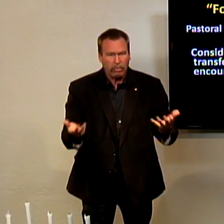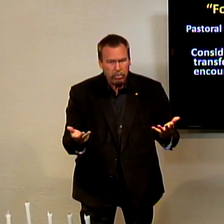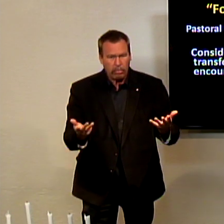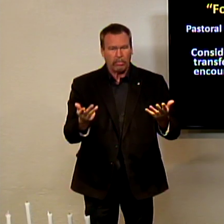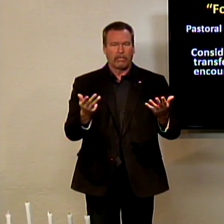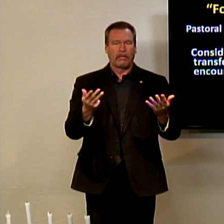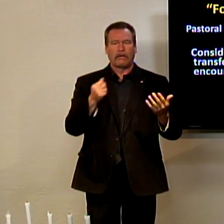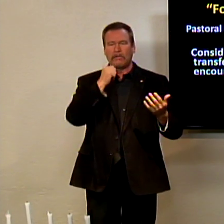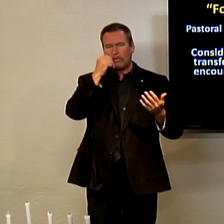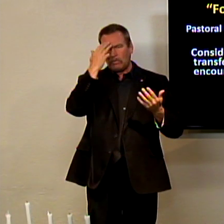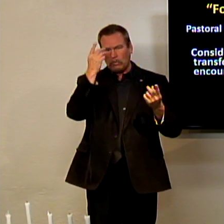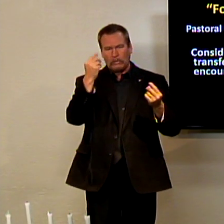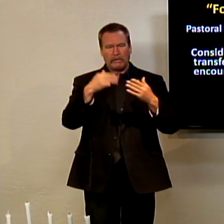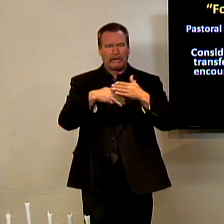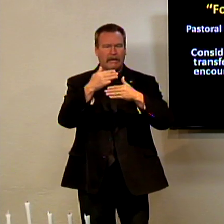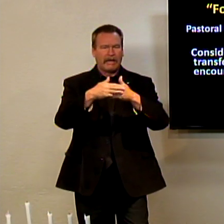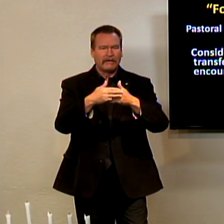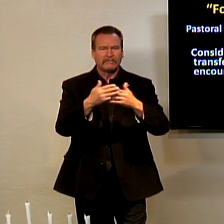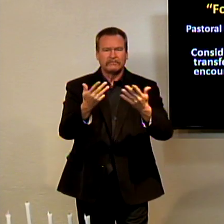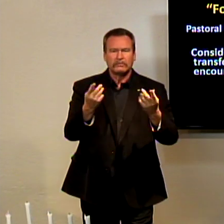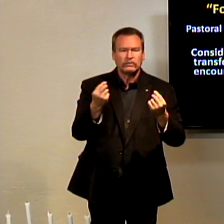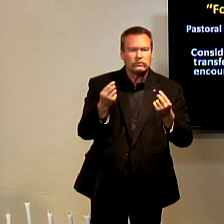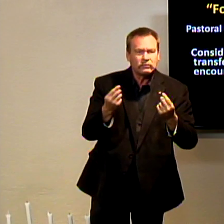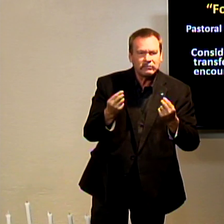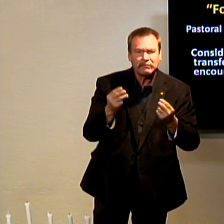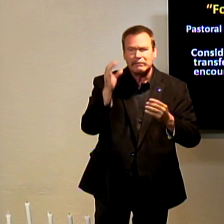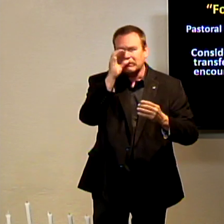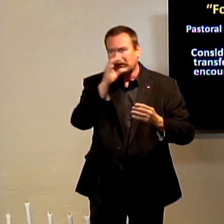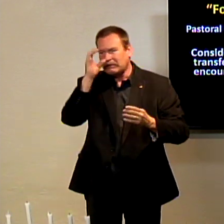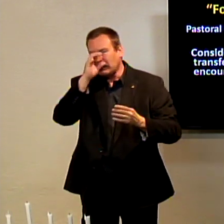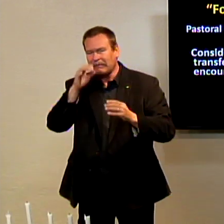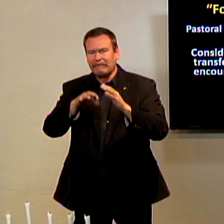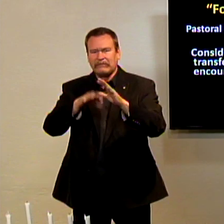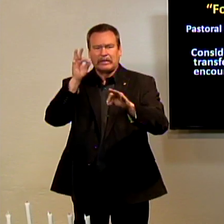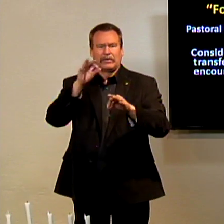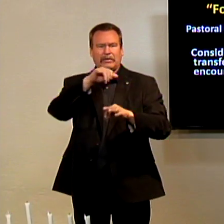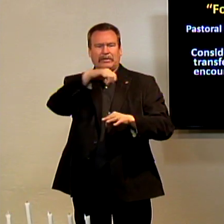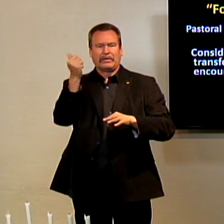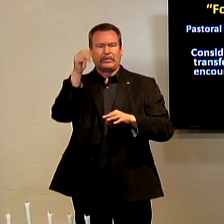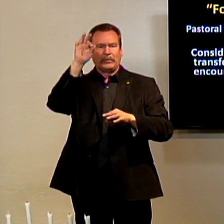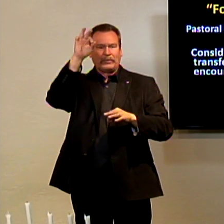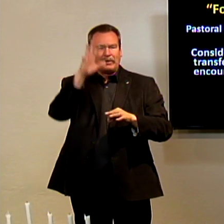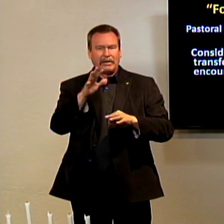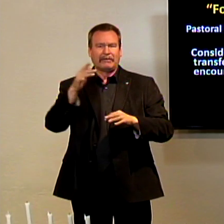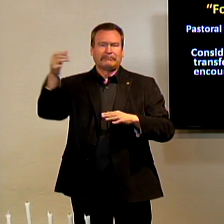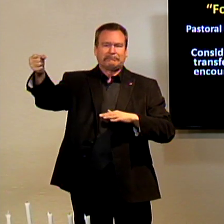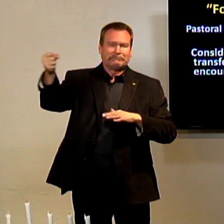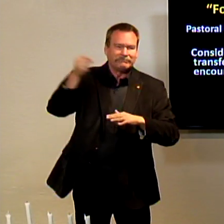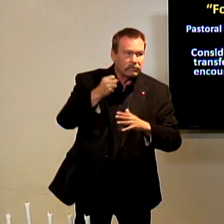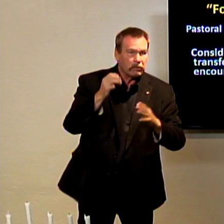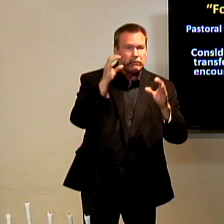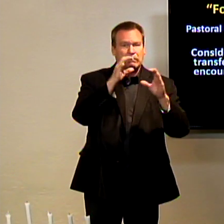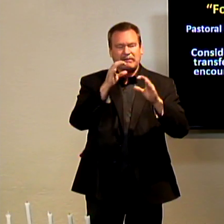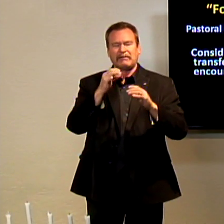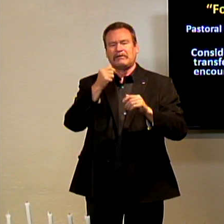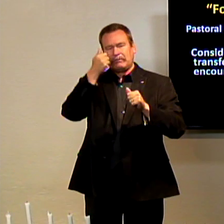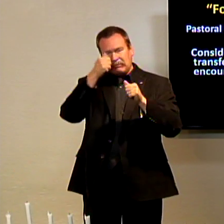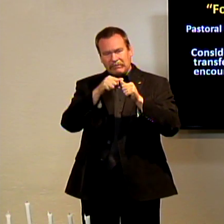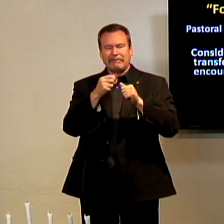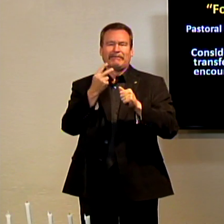Sometimes a pastor just leaves and people don't know what to do next. And they start looking to try to find another pastor to bring someone in, and they